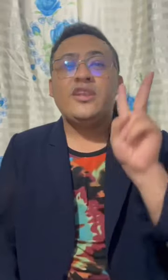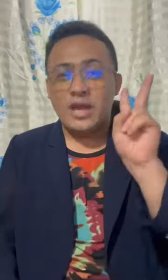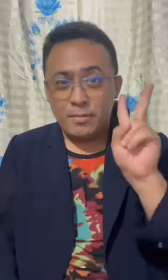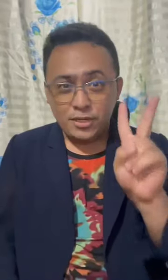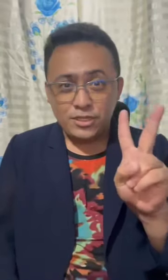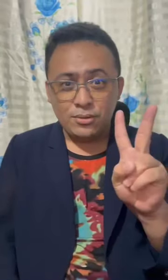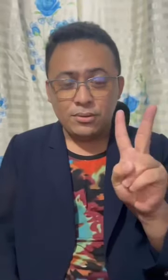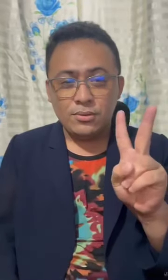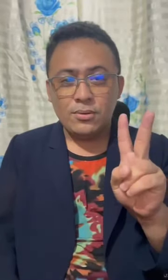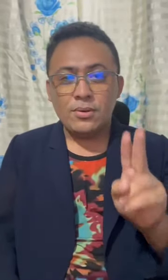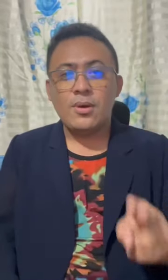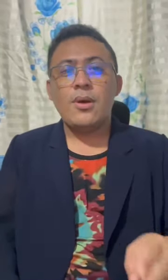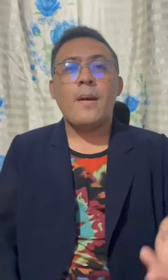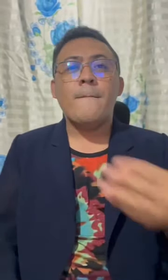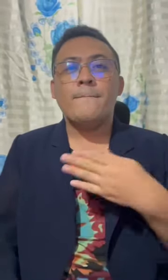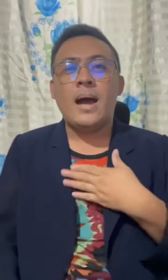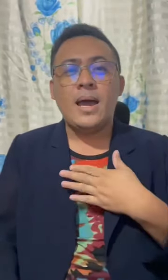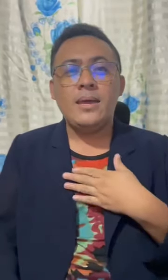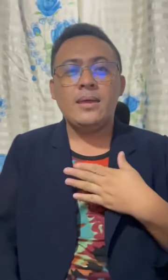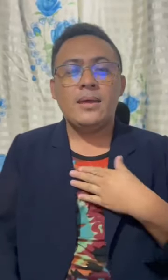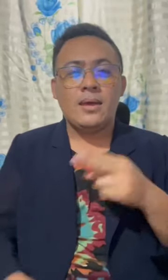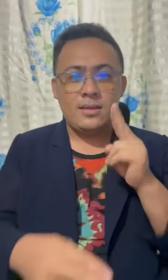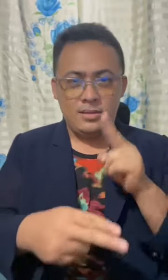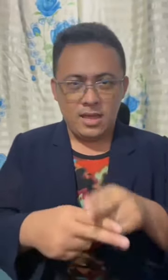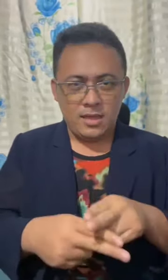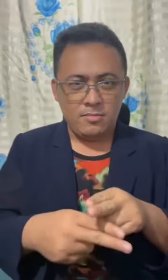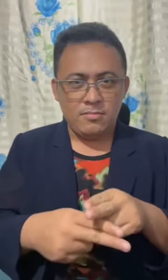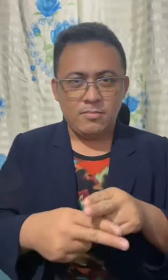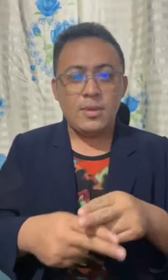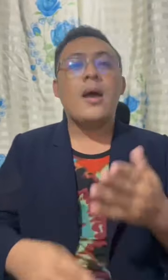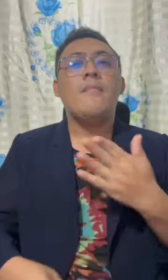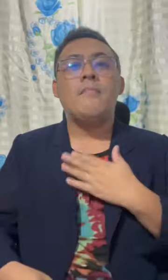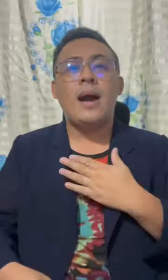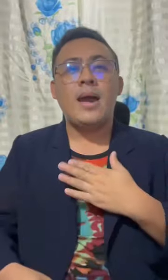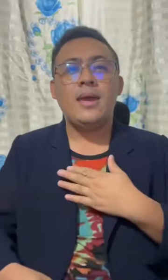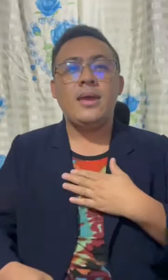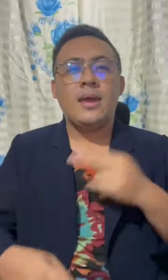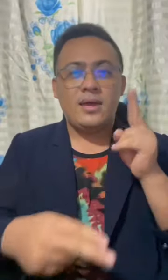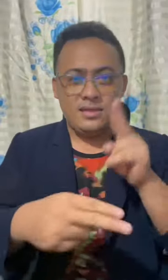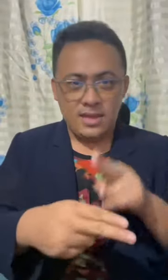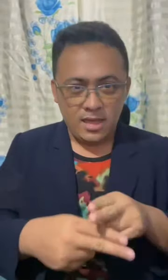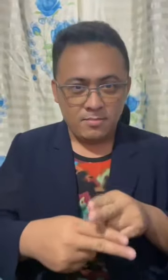Number 2, my name. My name.